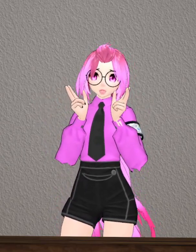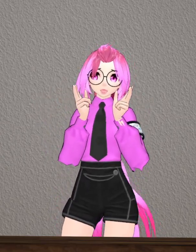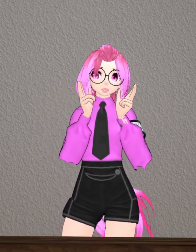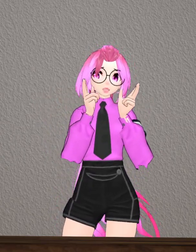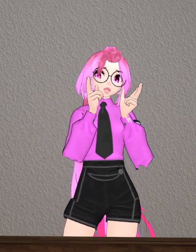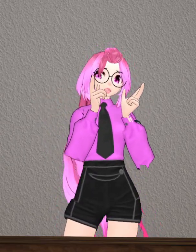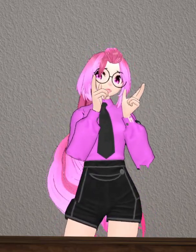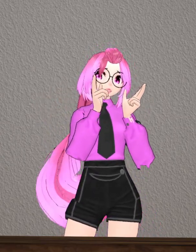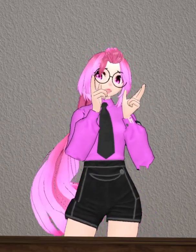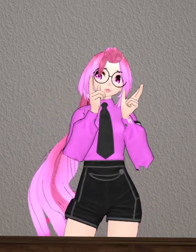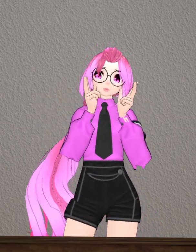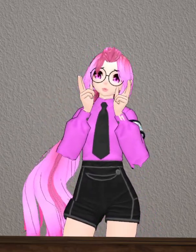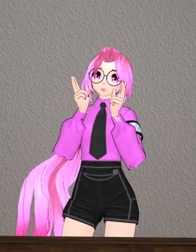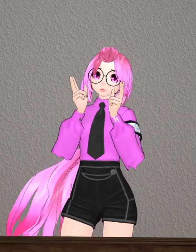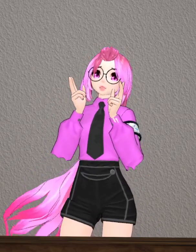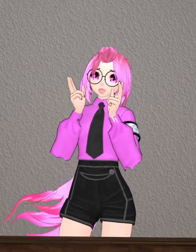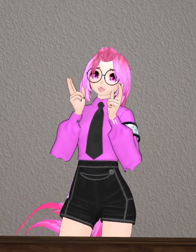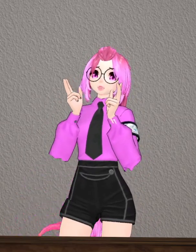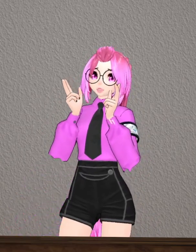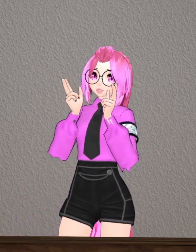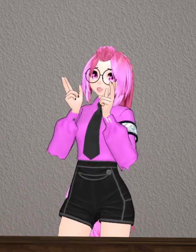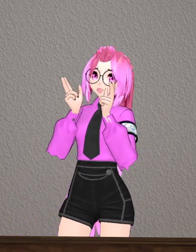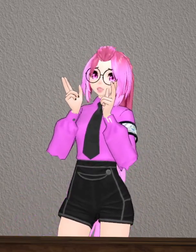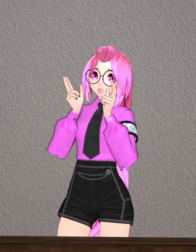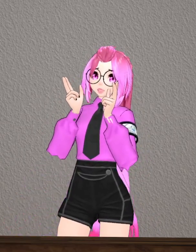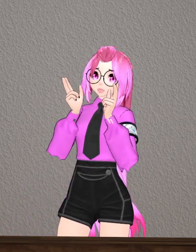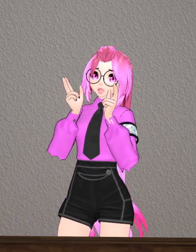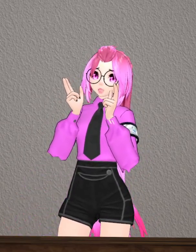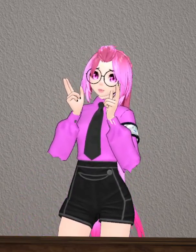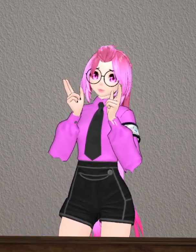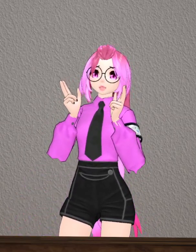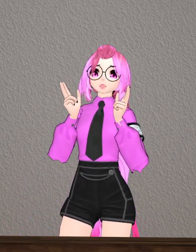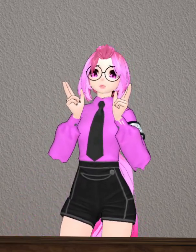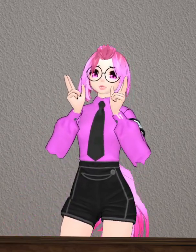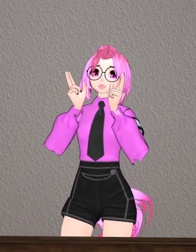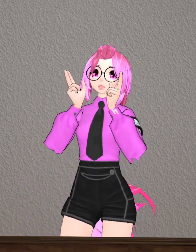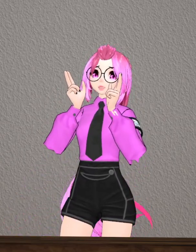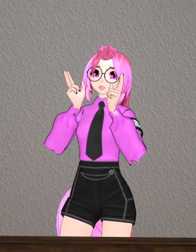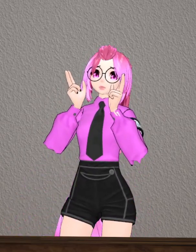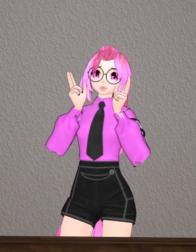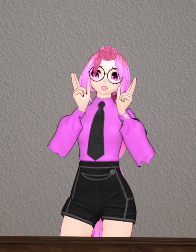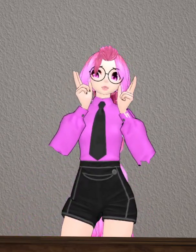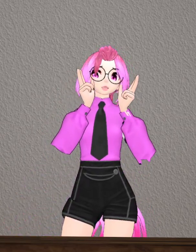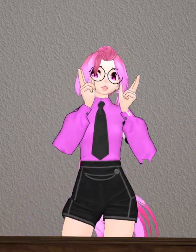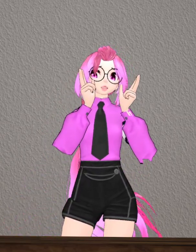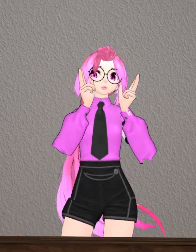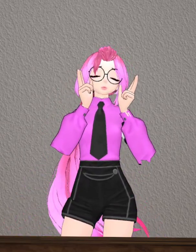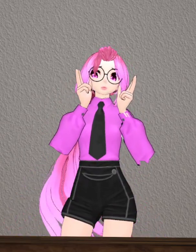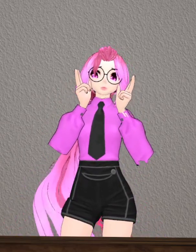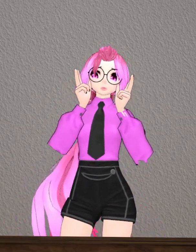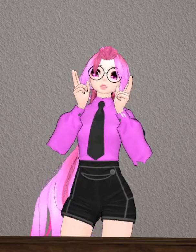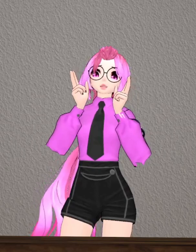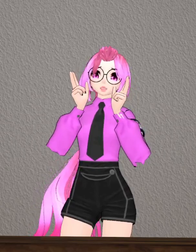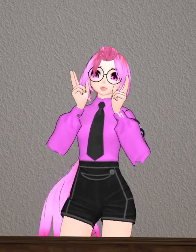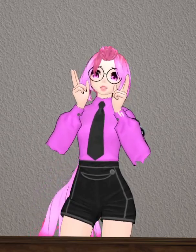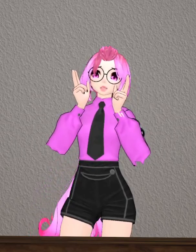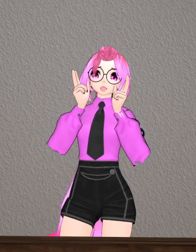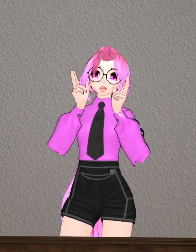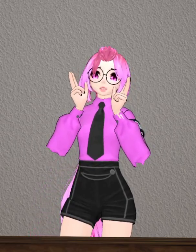focus, yeah, I guess it could be. Paying attention, yeah, that's a good one as well. Yeah, so it's not reserved for deaf people. Yeah, you can also say